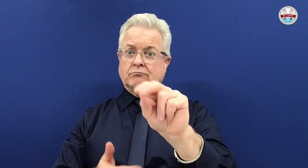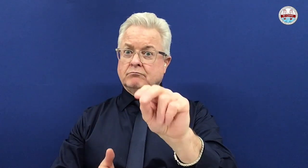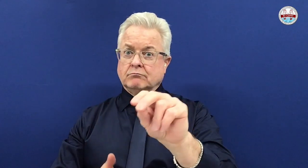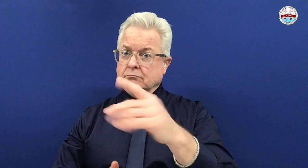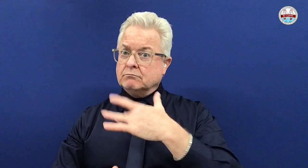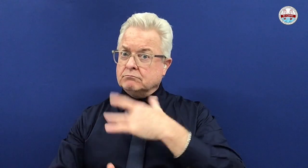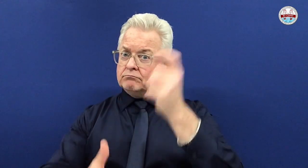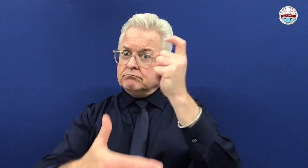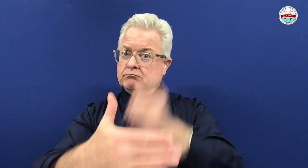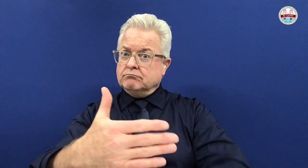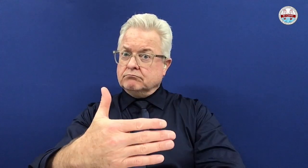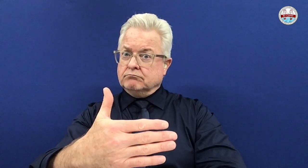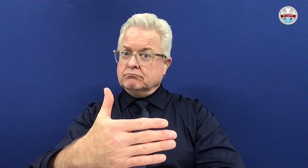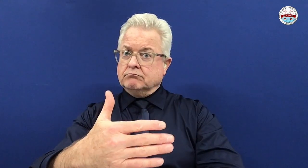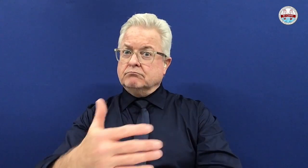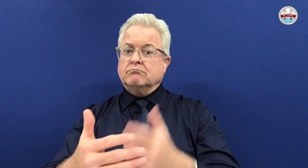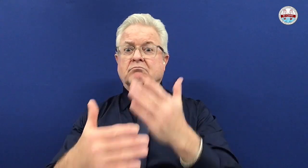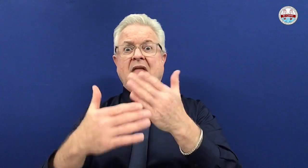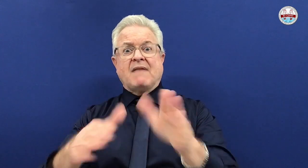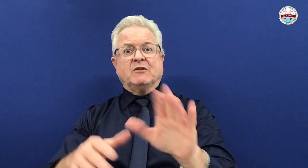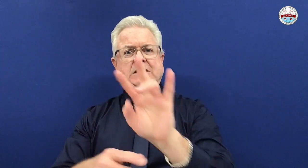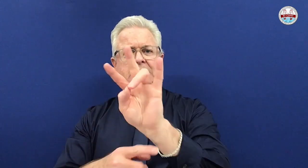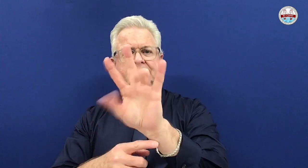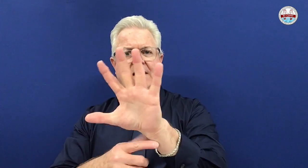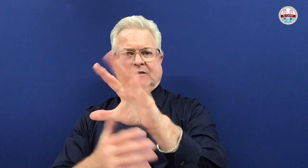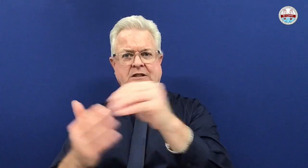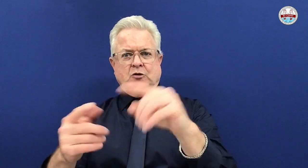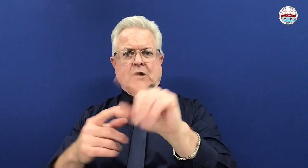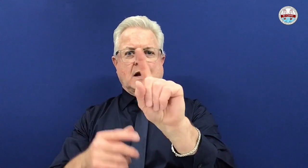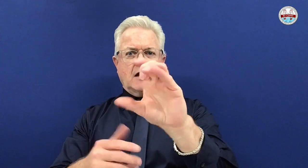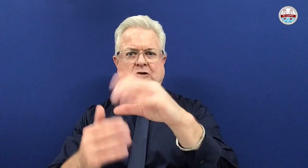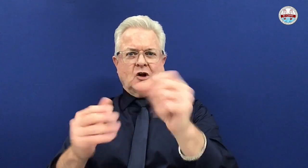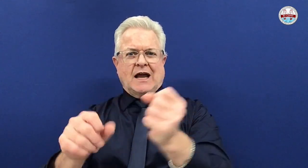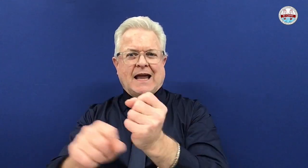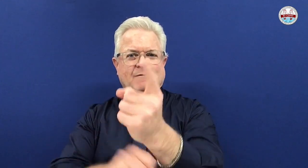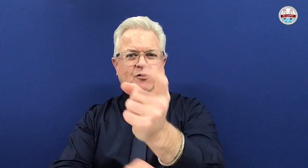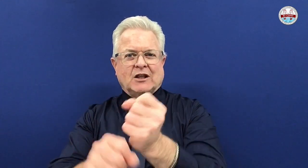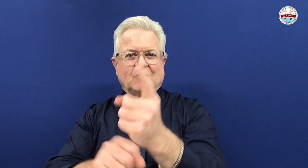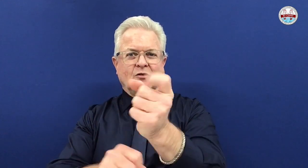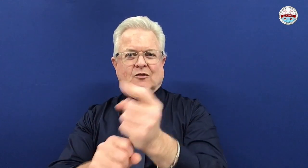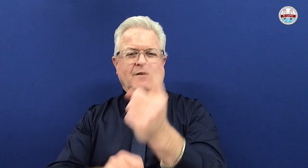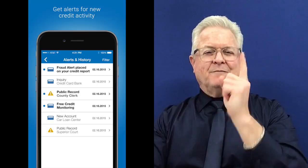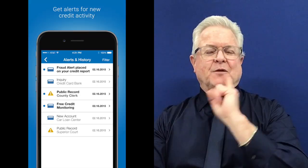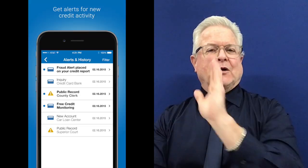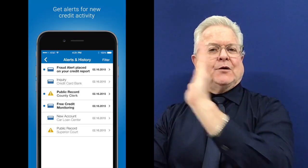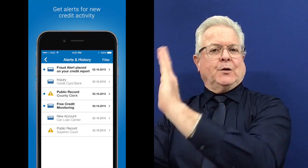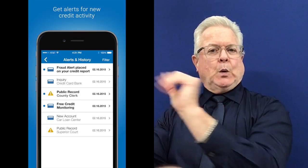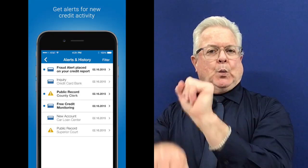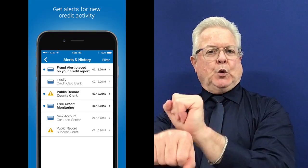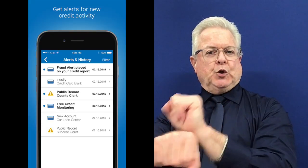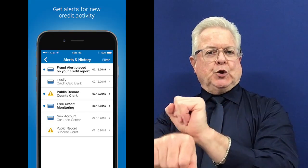credit for the next 5 years. Normally this would cost $75 to $100 a year for their